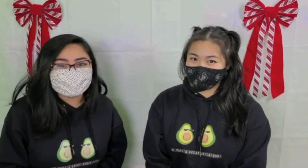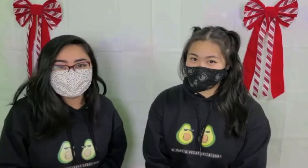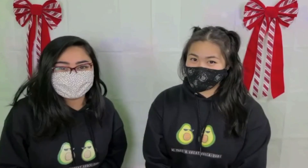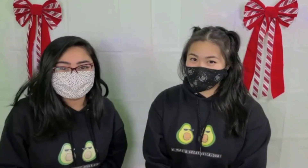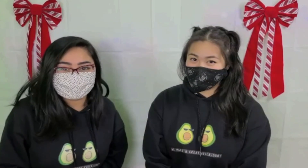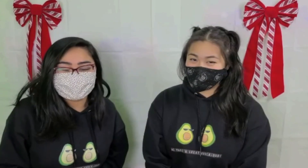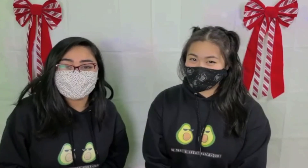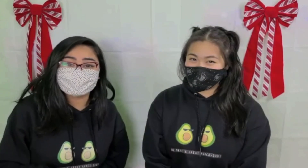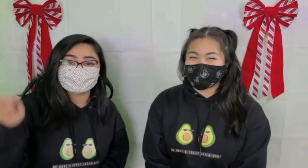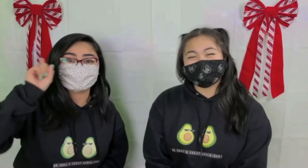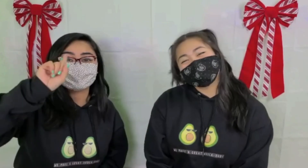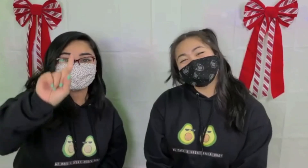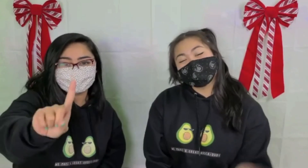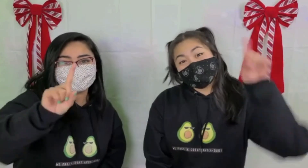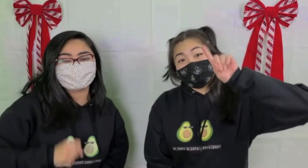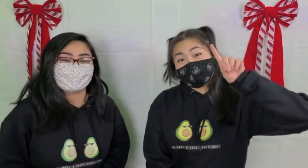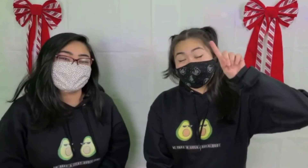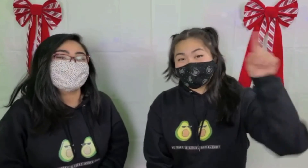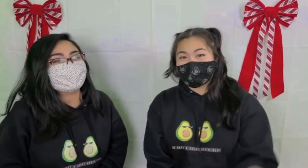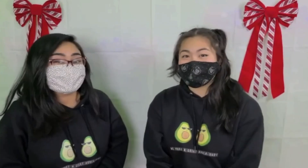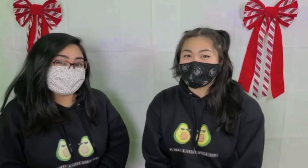liked the video, and this is just the first video for the sign